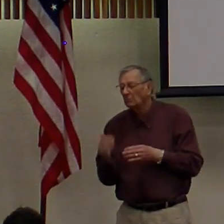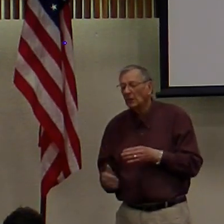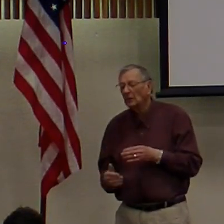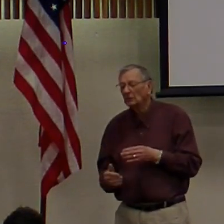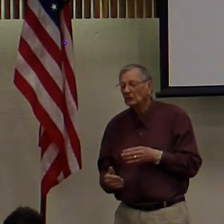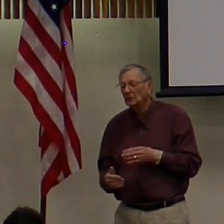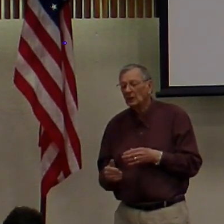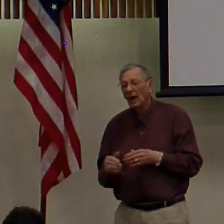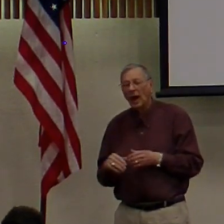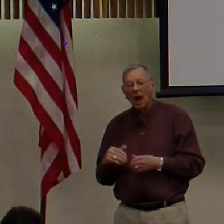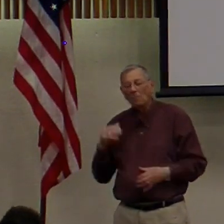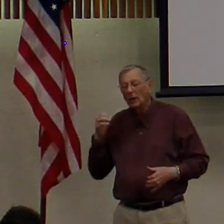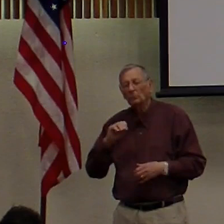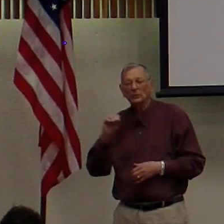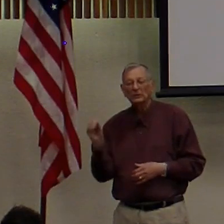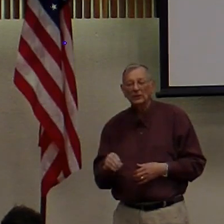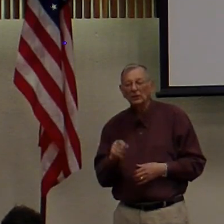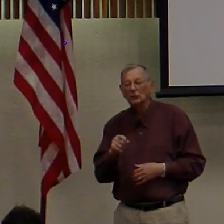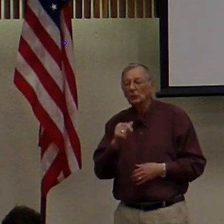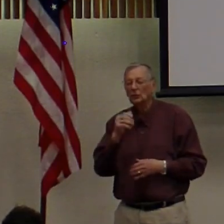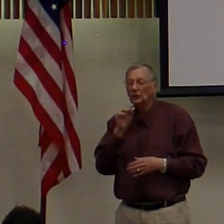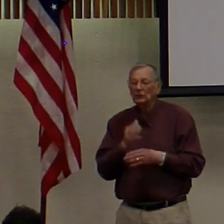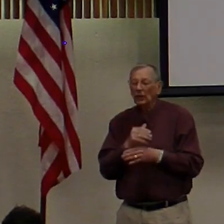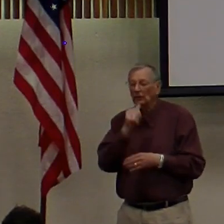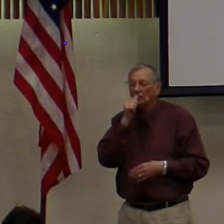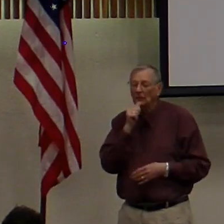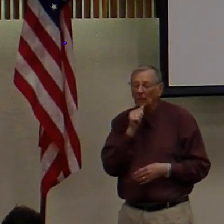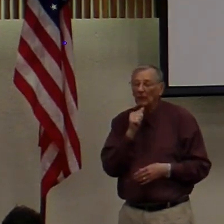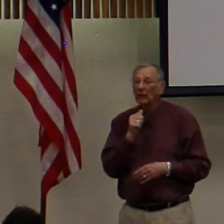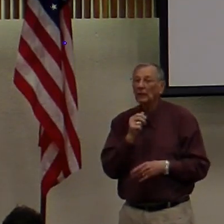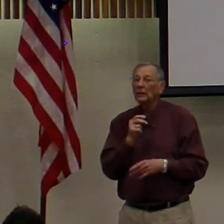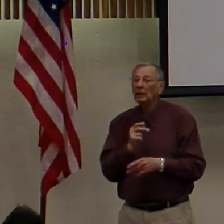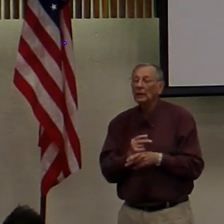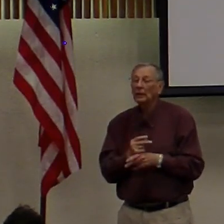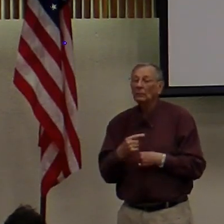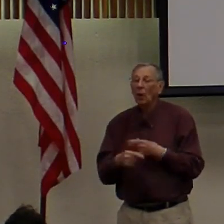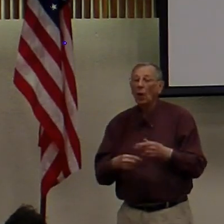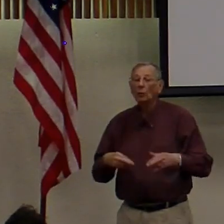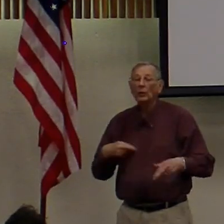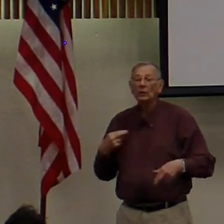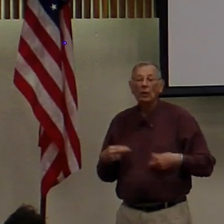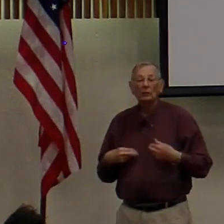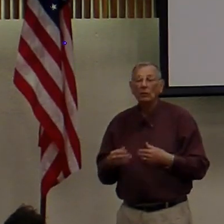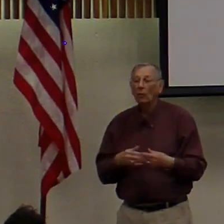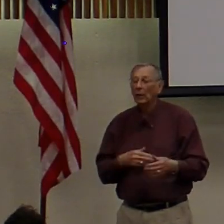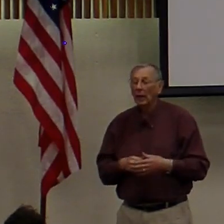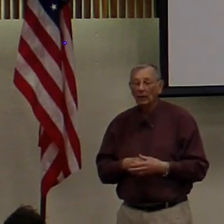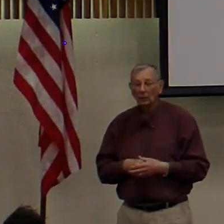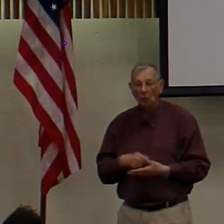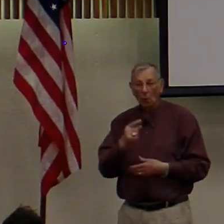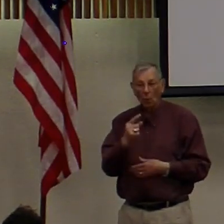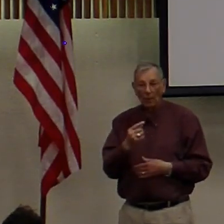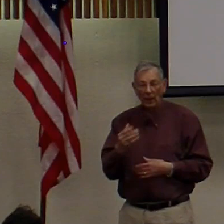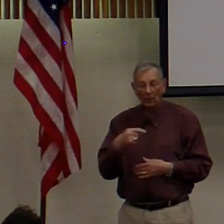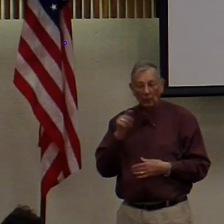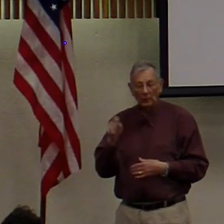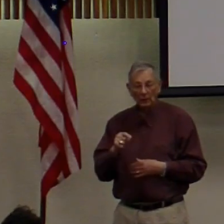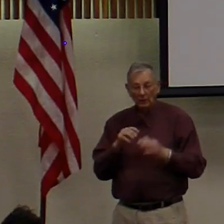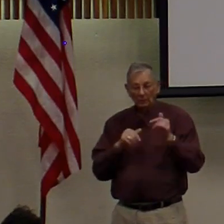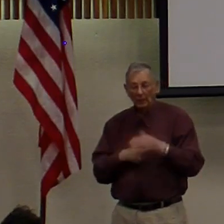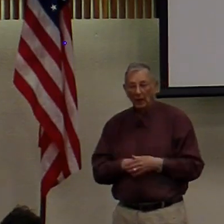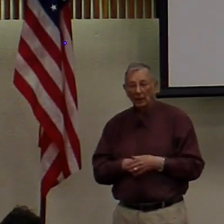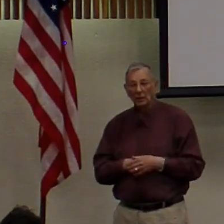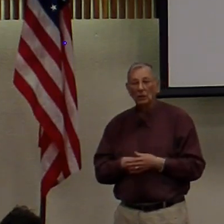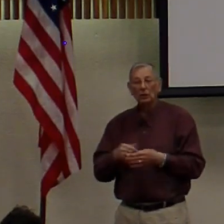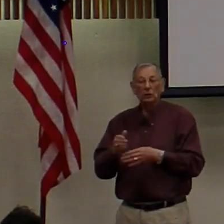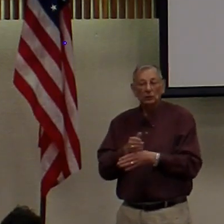share in the sufferings of Christ, keep on rejoicing. So one of the things we need to expect is